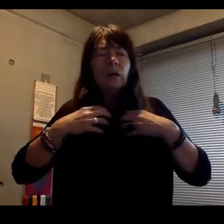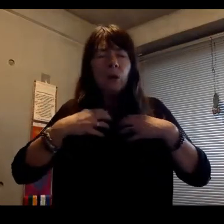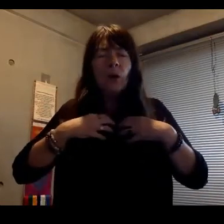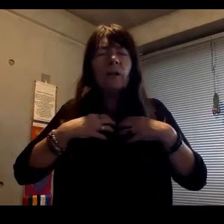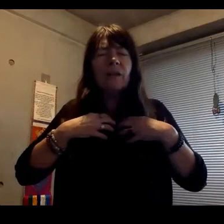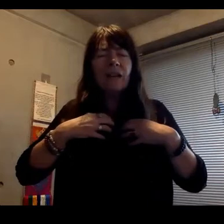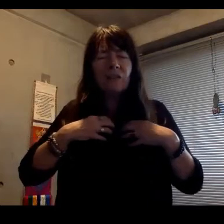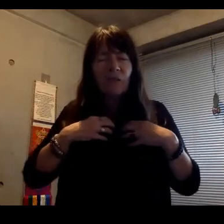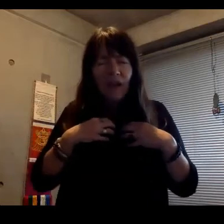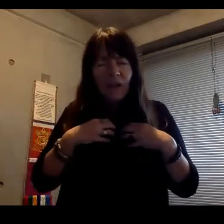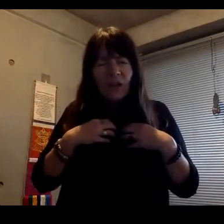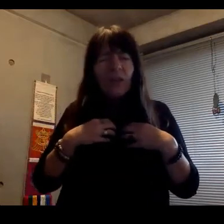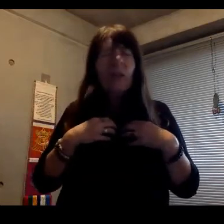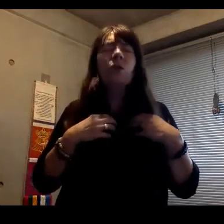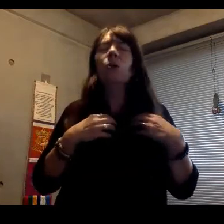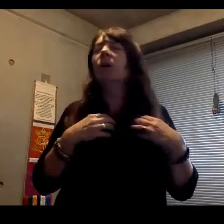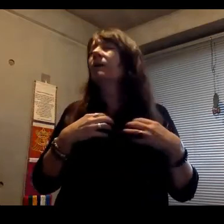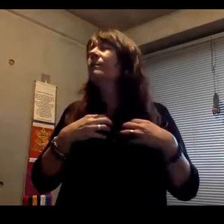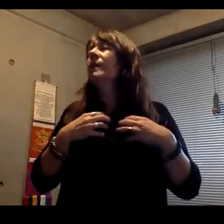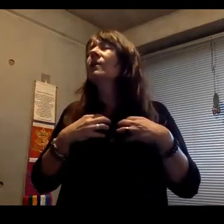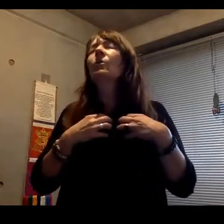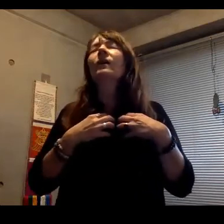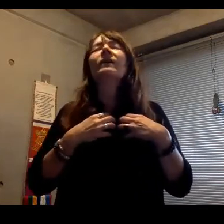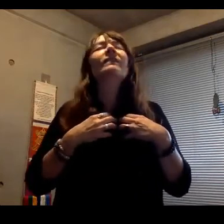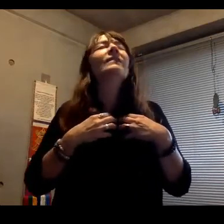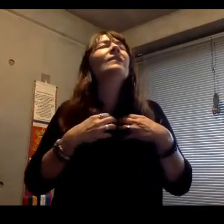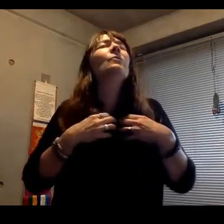your satisfaction,